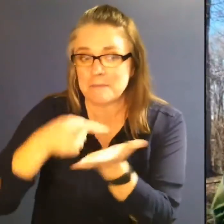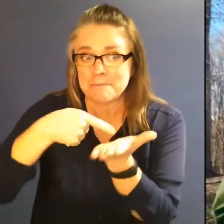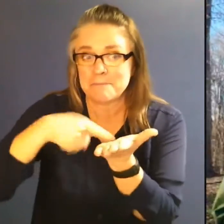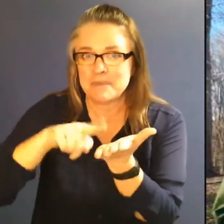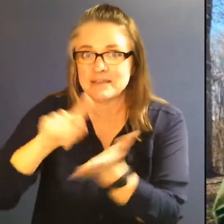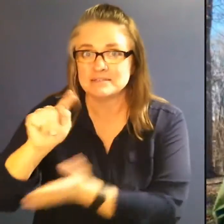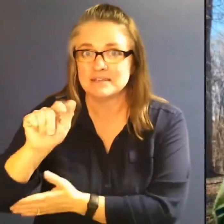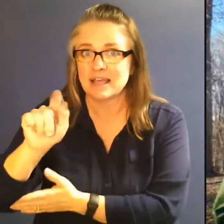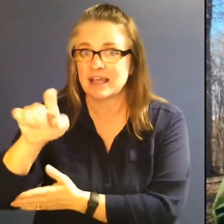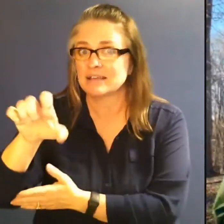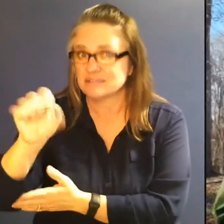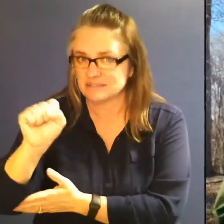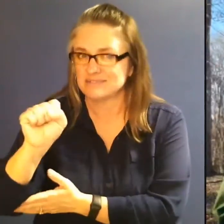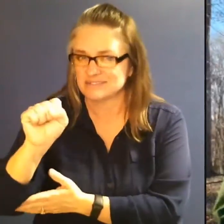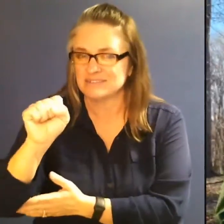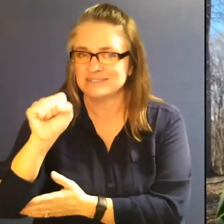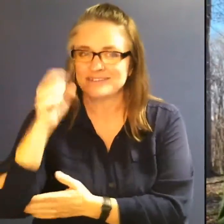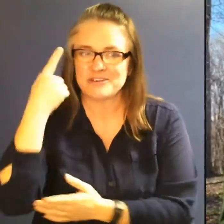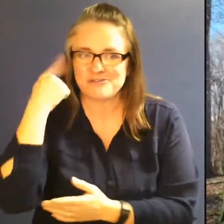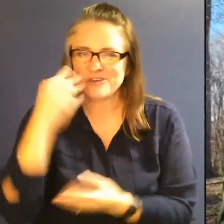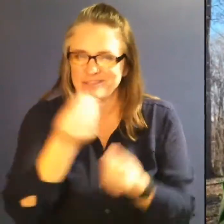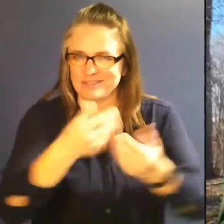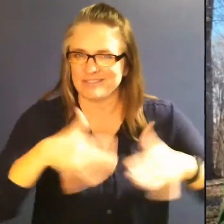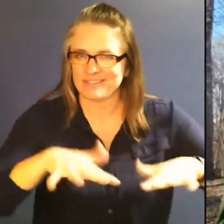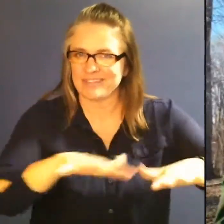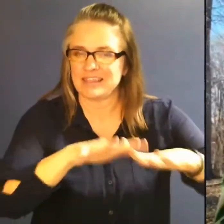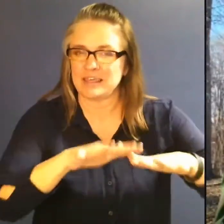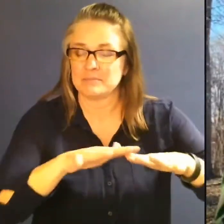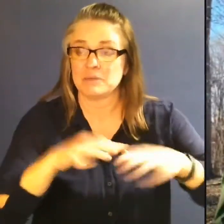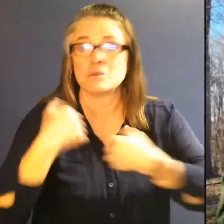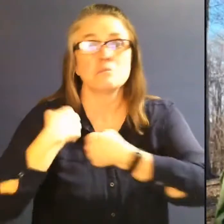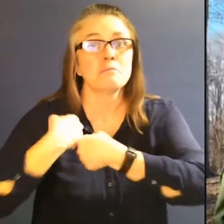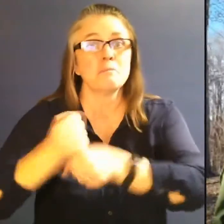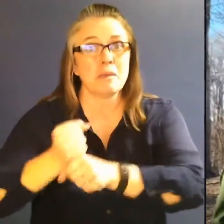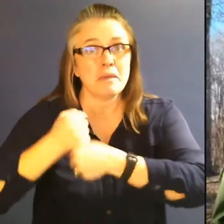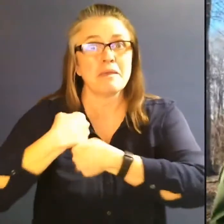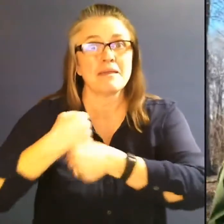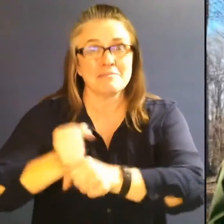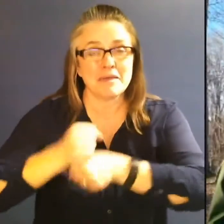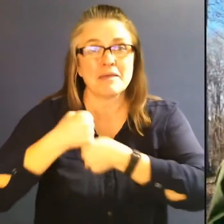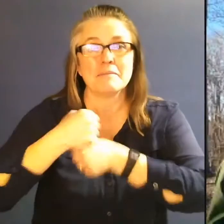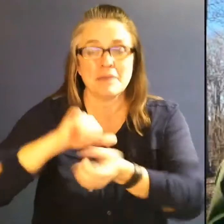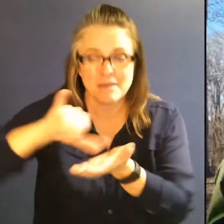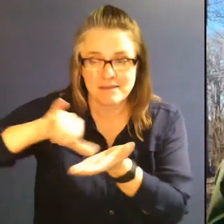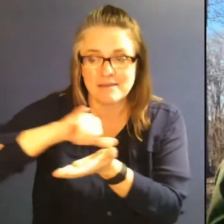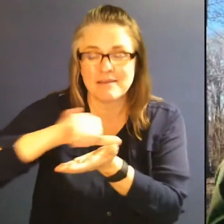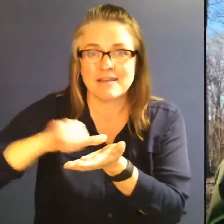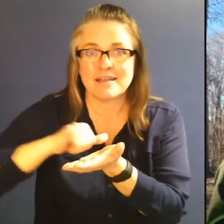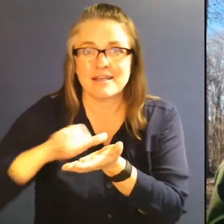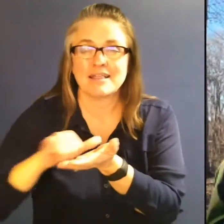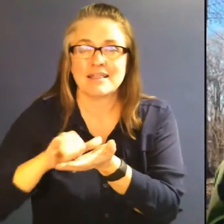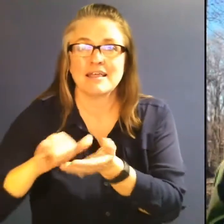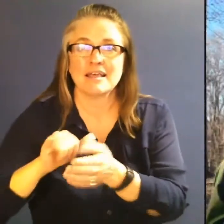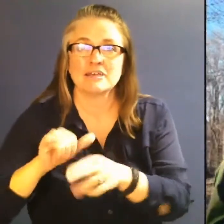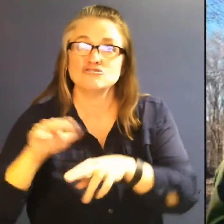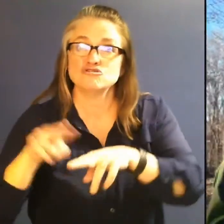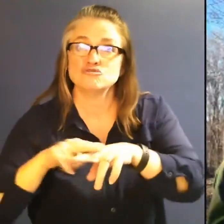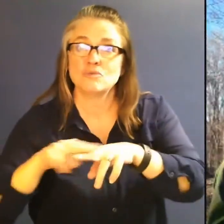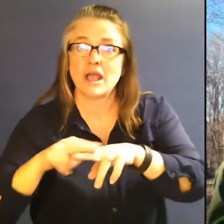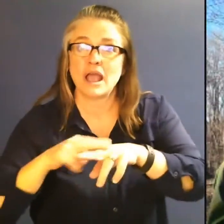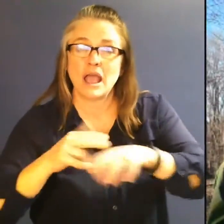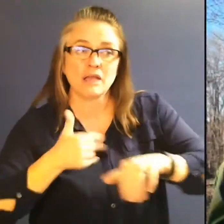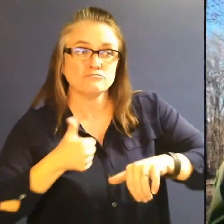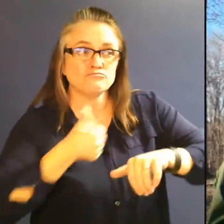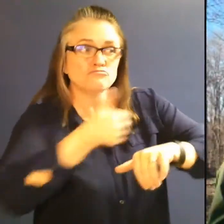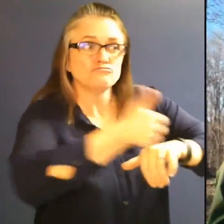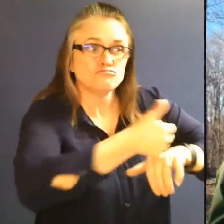taxes, property taxes and such. They would make maple syrup and then put it on the train just down the road here, put it on maybe the